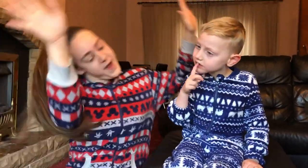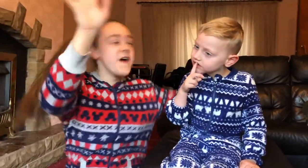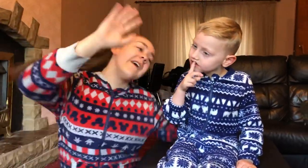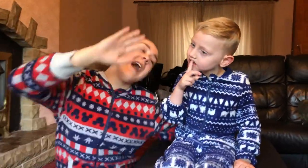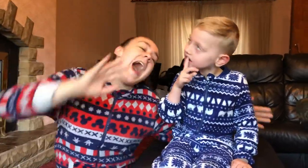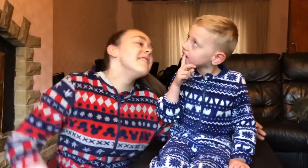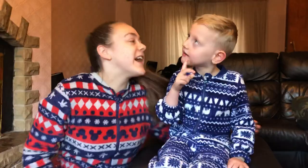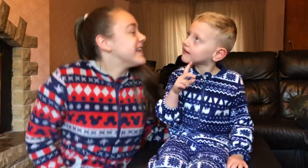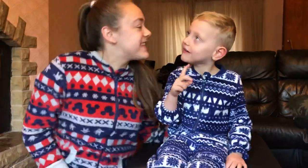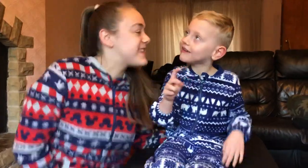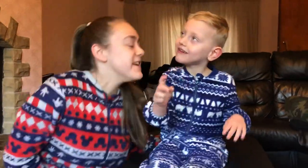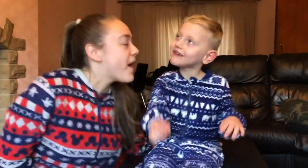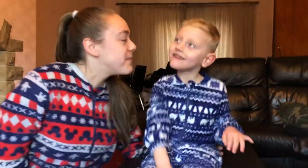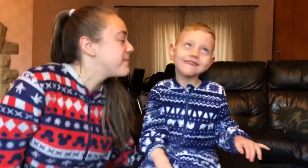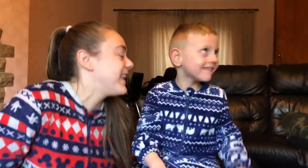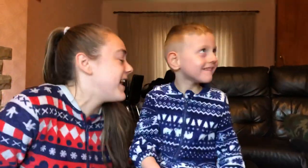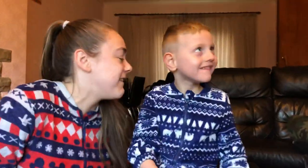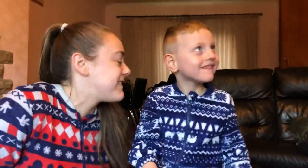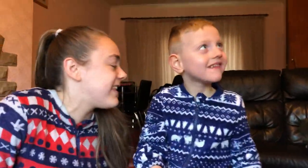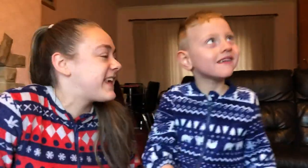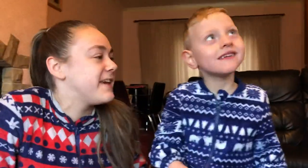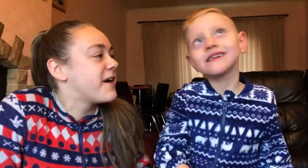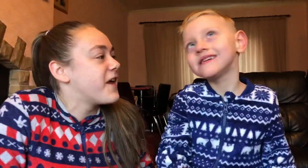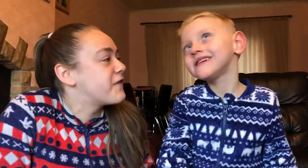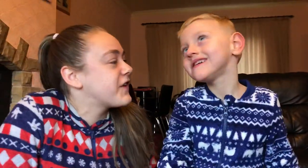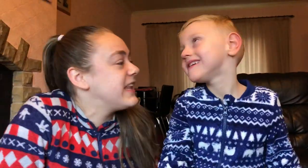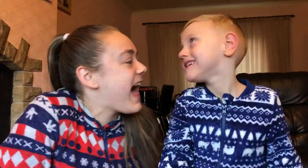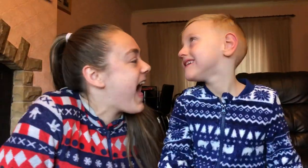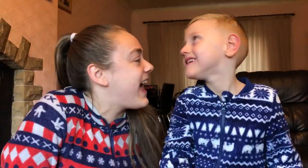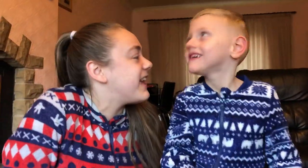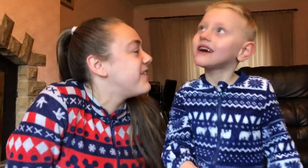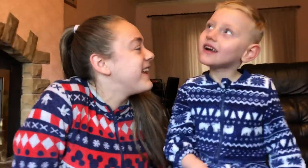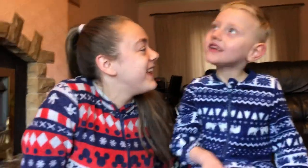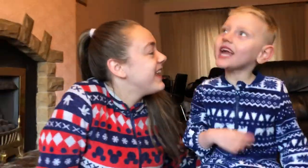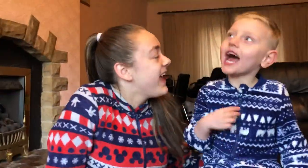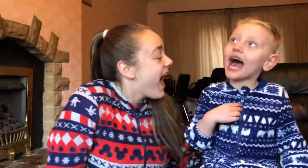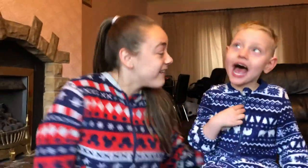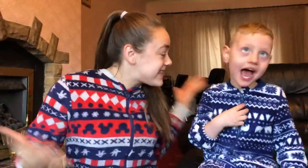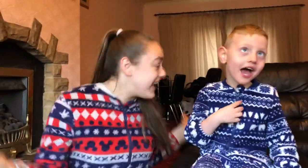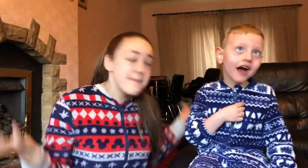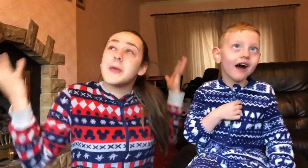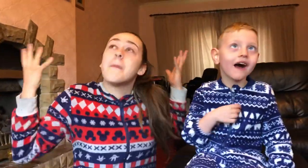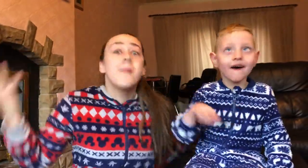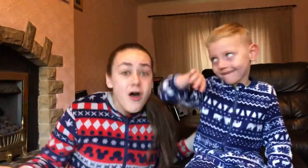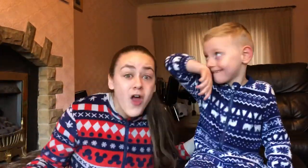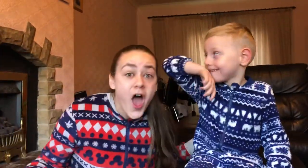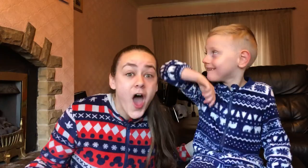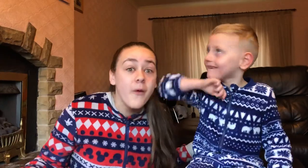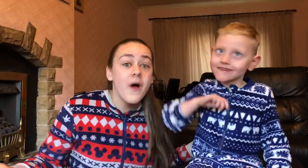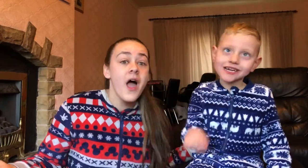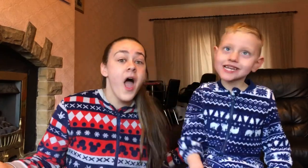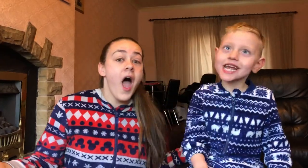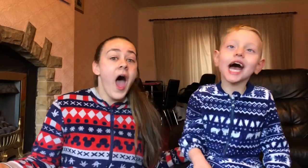And it's.. to see Robbie Williams The P103 live Yeah! We're seeing you tomorrow Yeah!